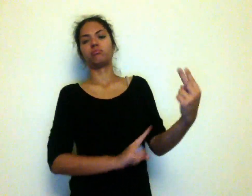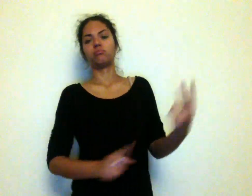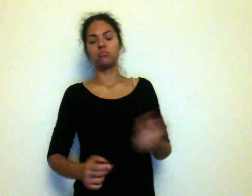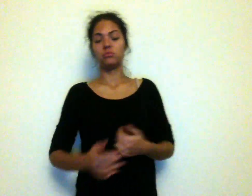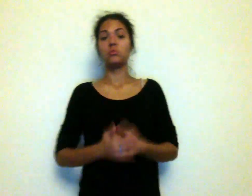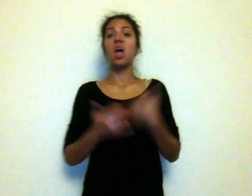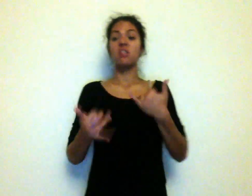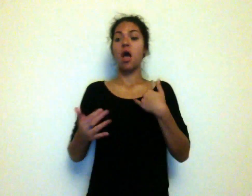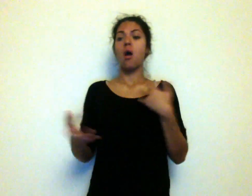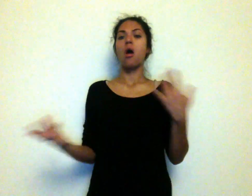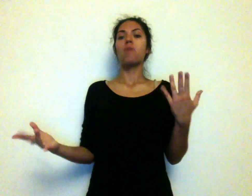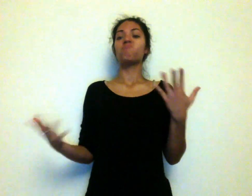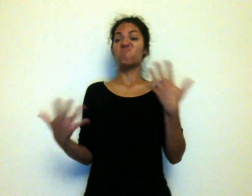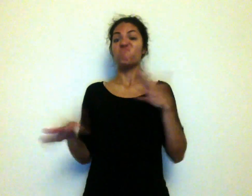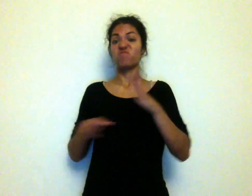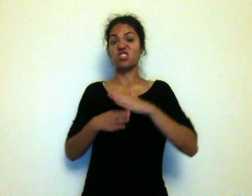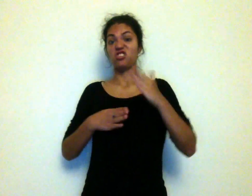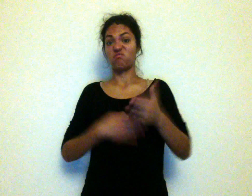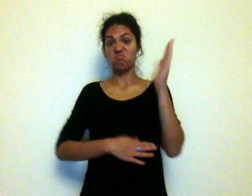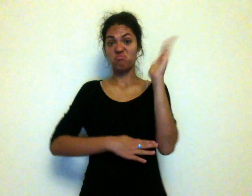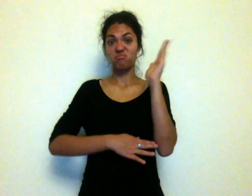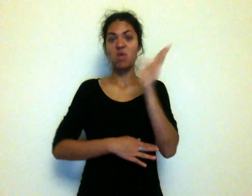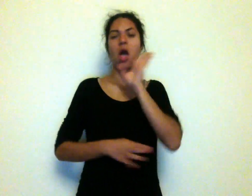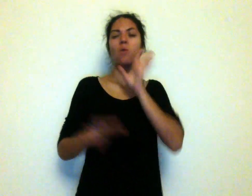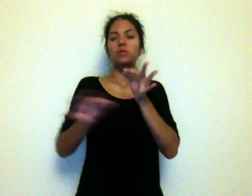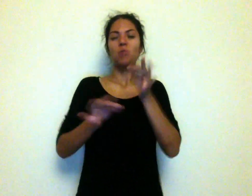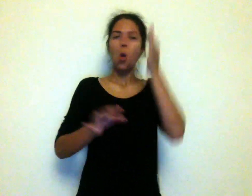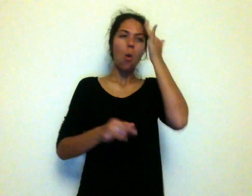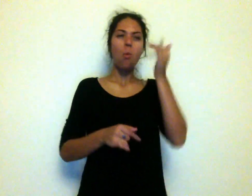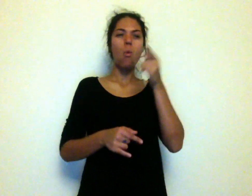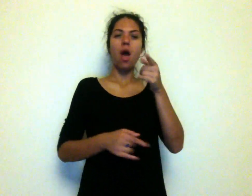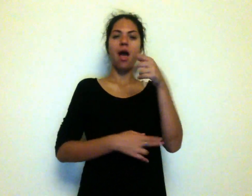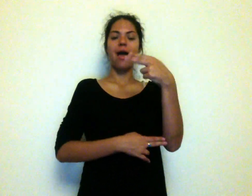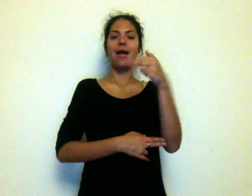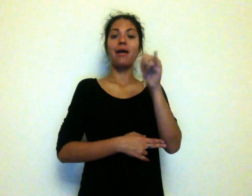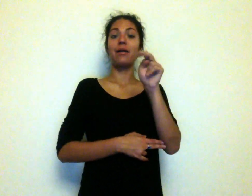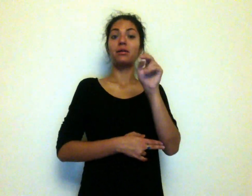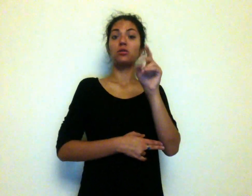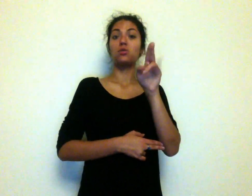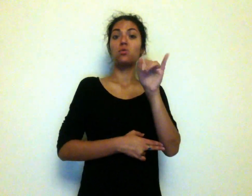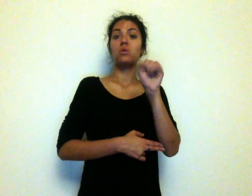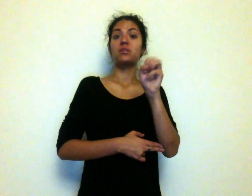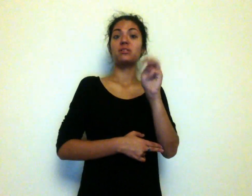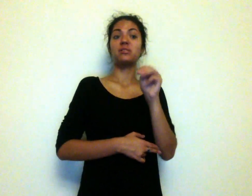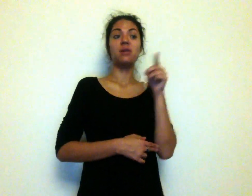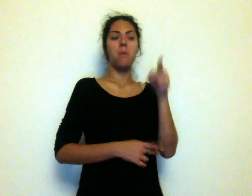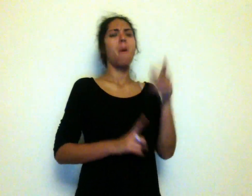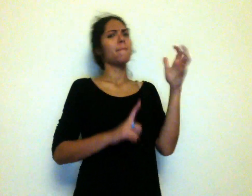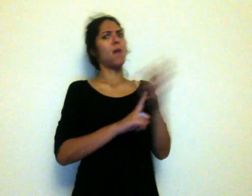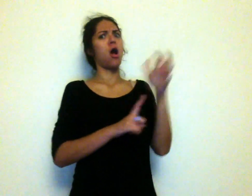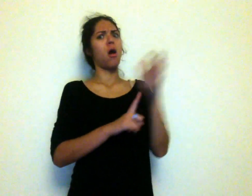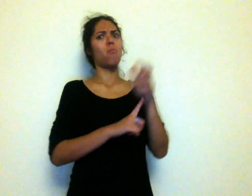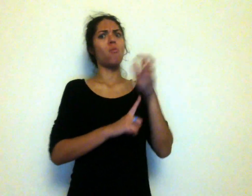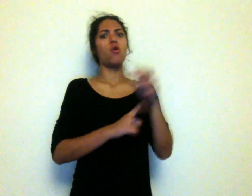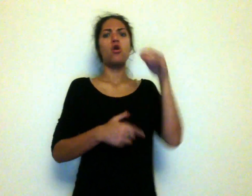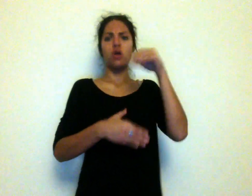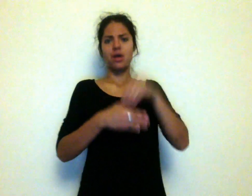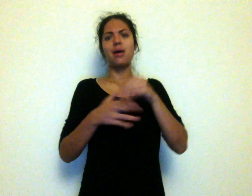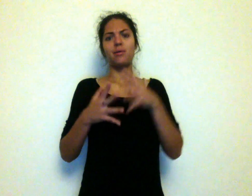to demonstrate for you where it is today and why it has such an attraction for the Westerner. I have not seen this kind of material really